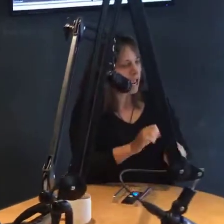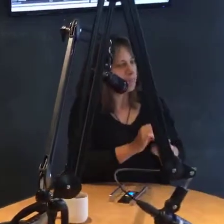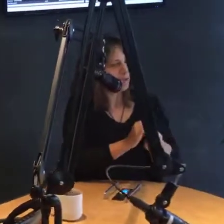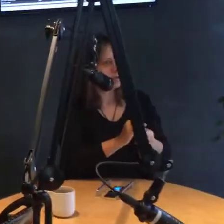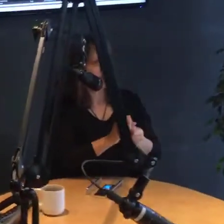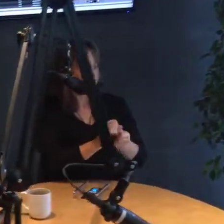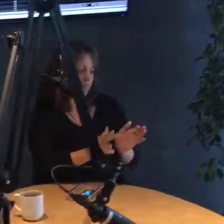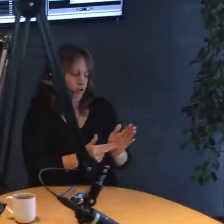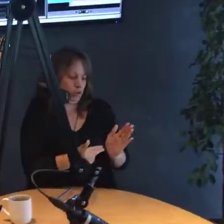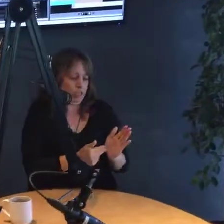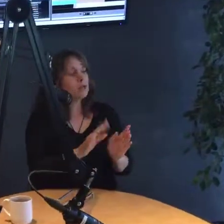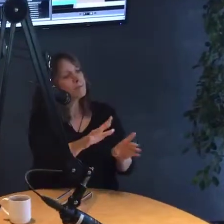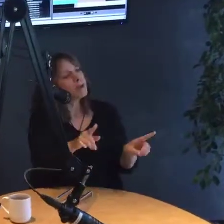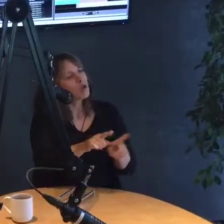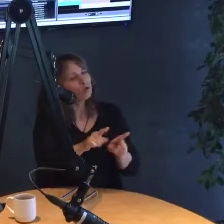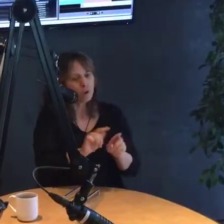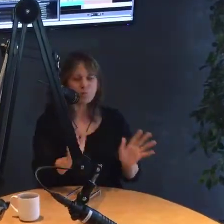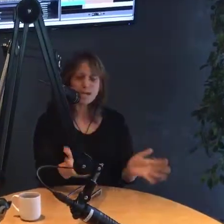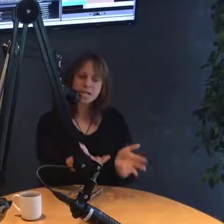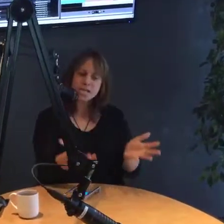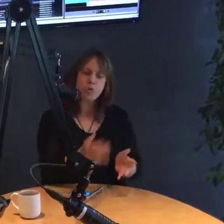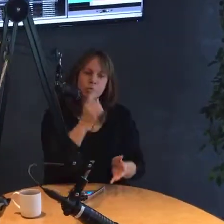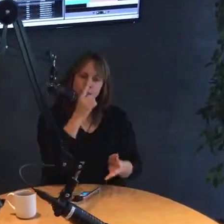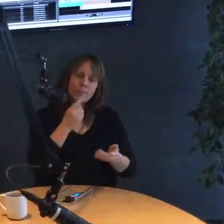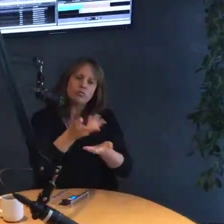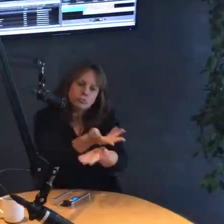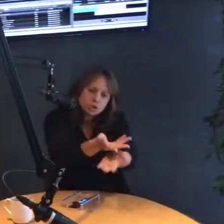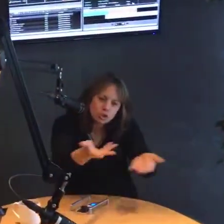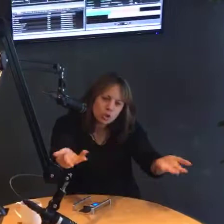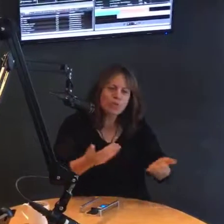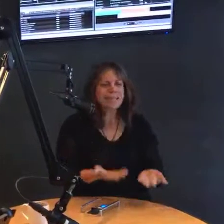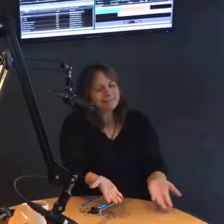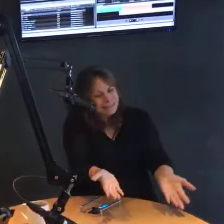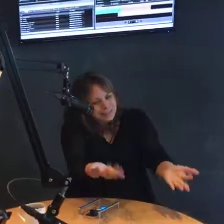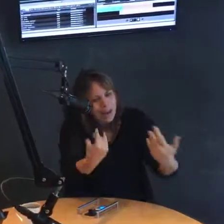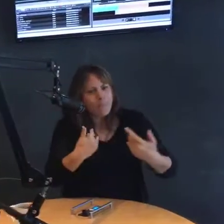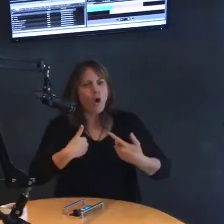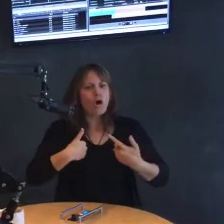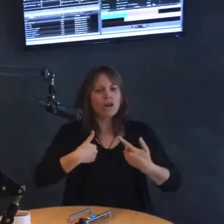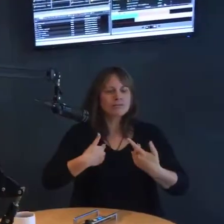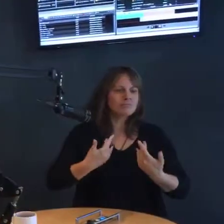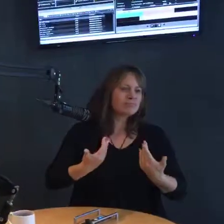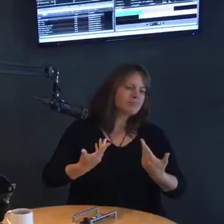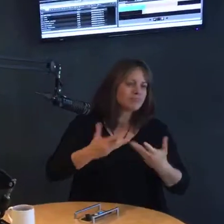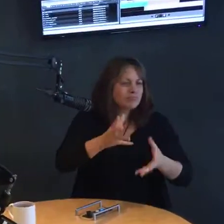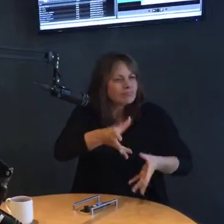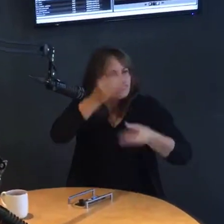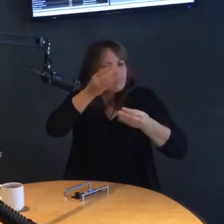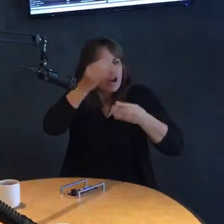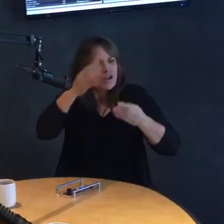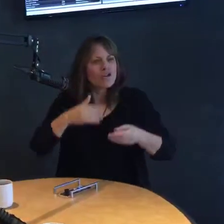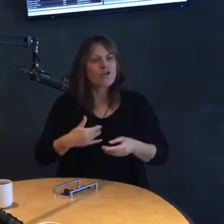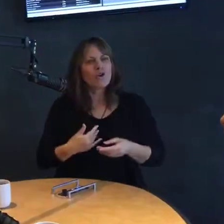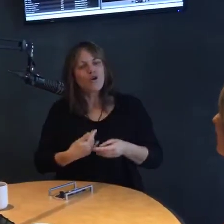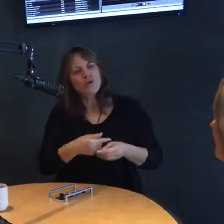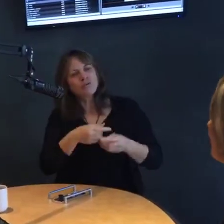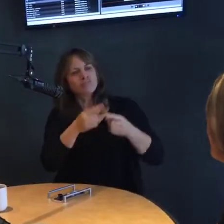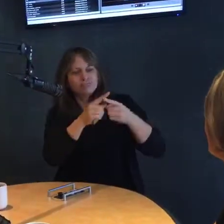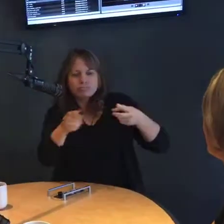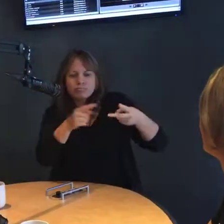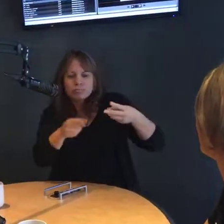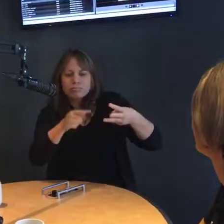Language, and very much encouraging people as well to take that step, to learn some basic phrases, to be able to